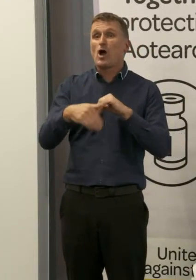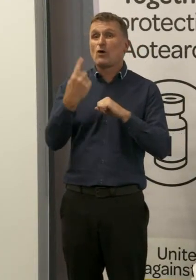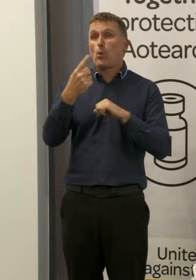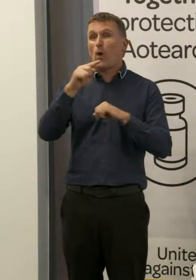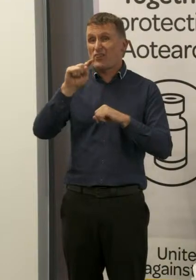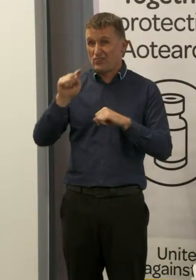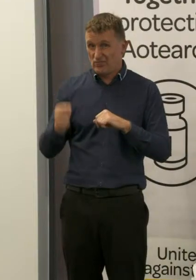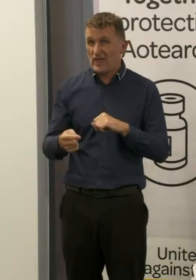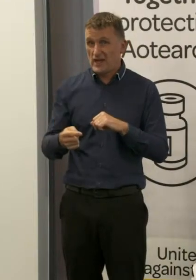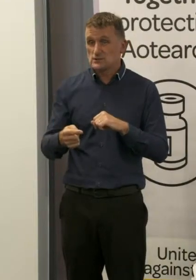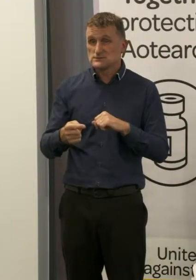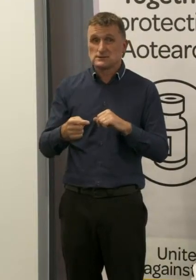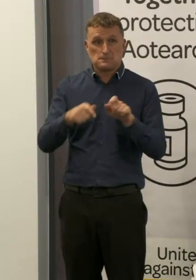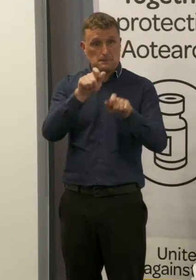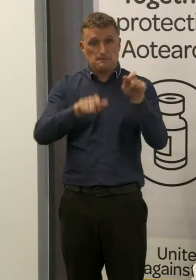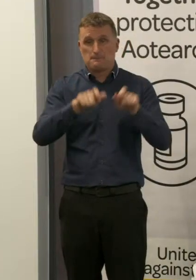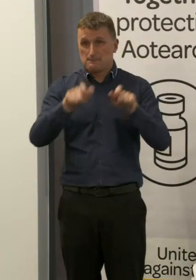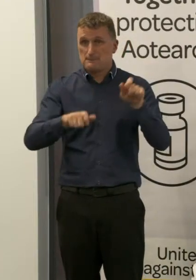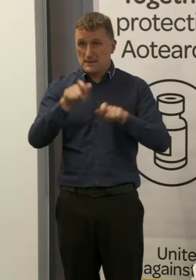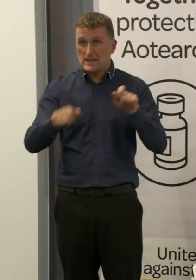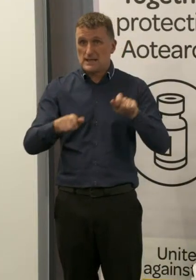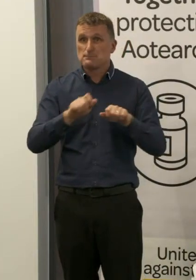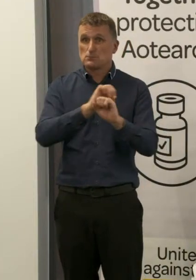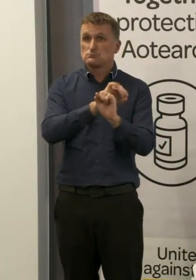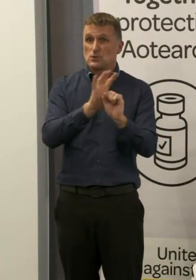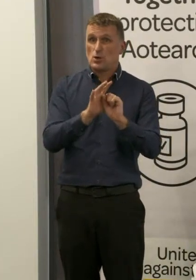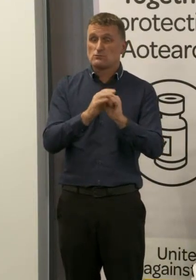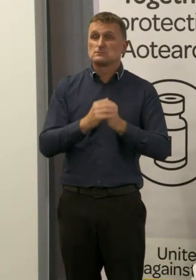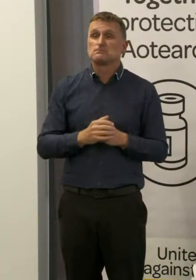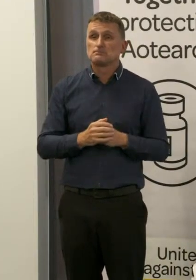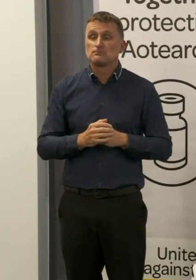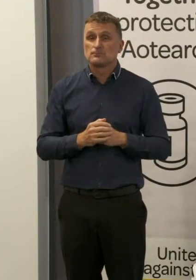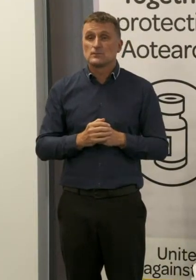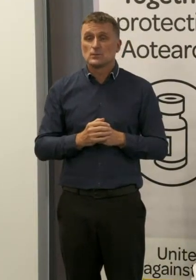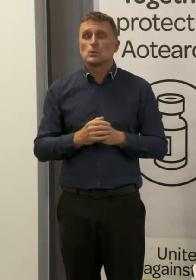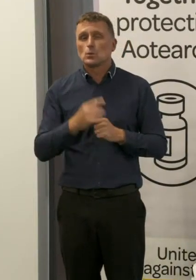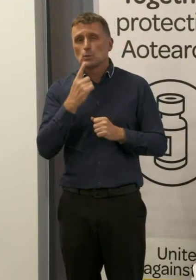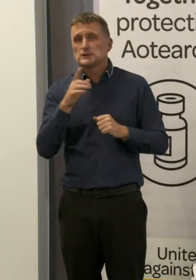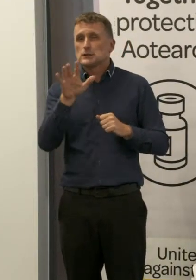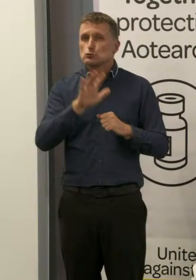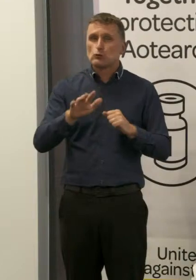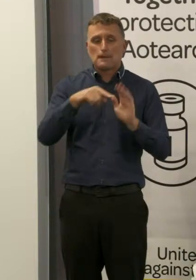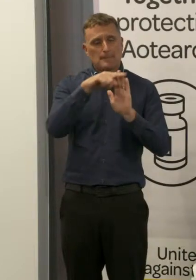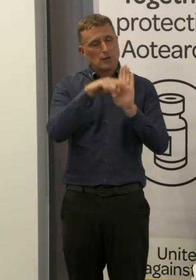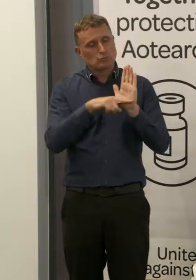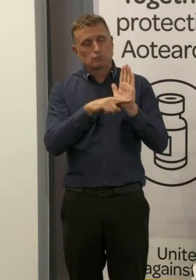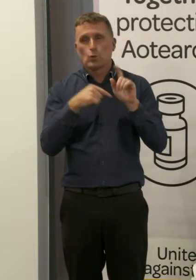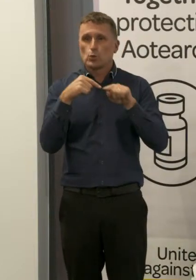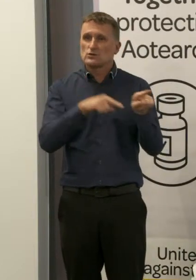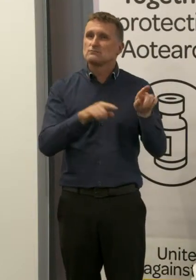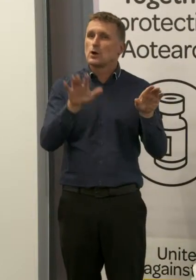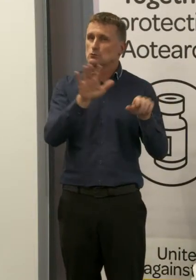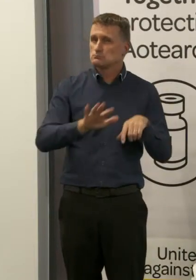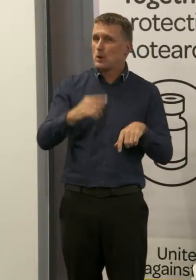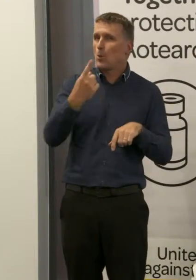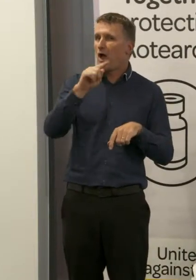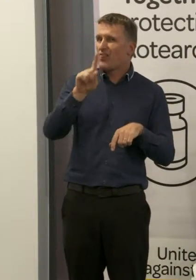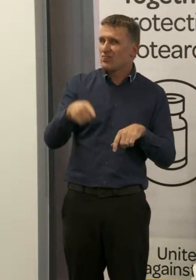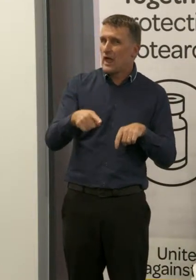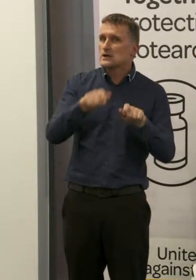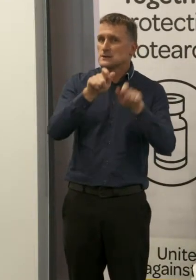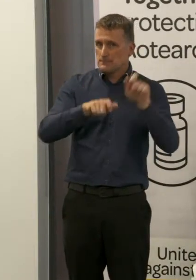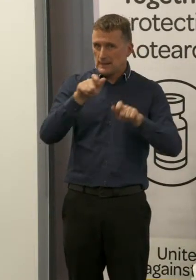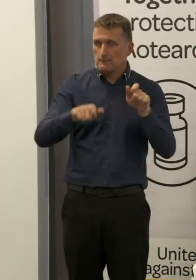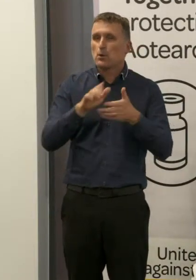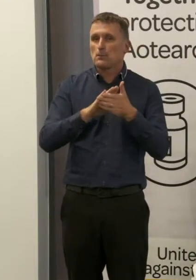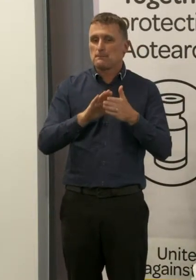on the first day of phase 2, when we said 1,000 was about the time we would be moving to phase 2.